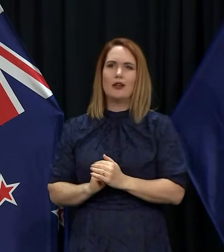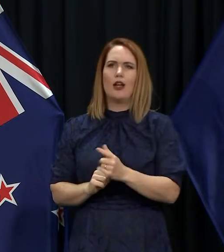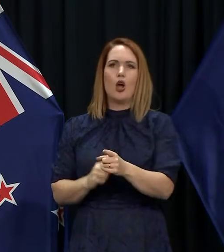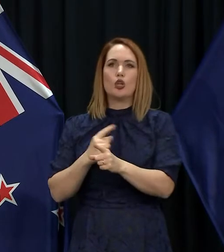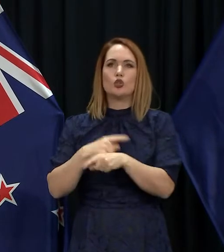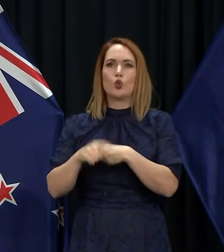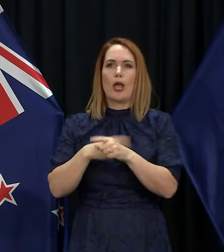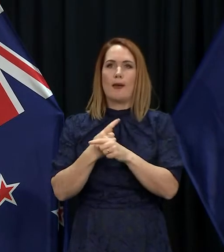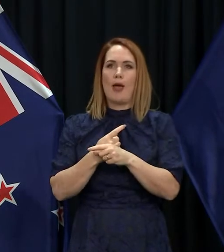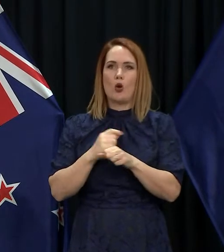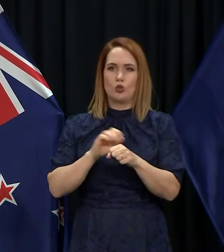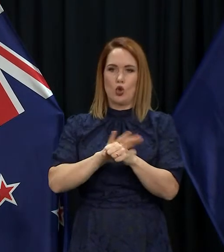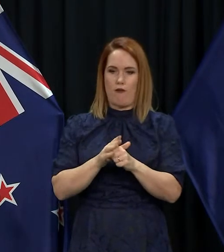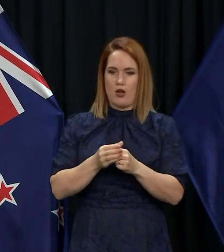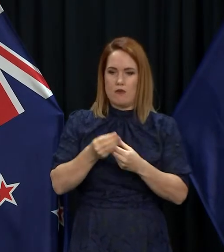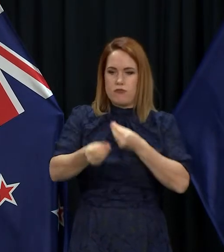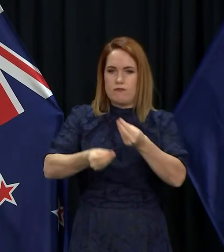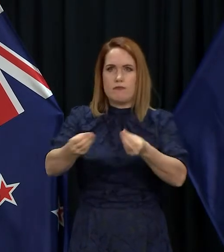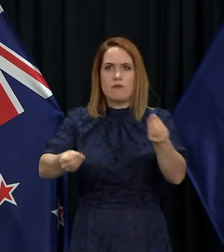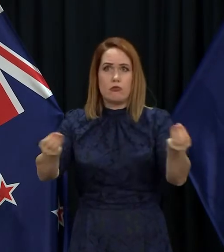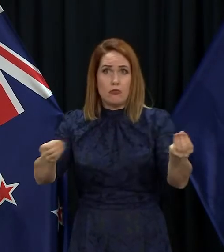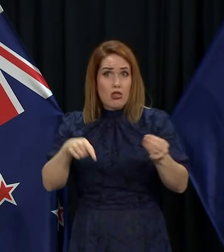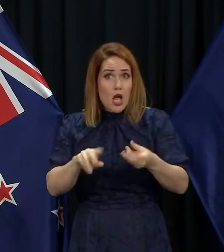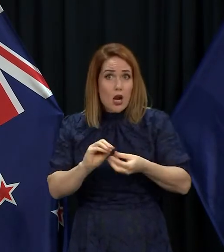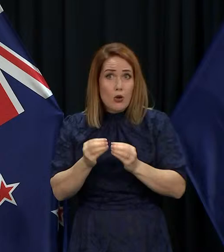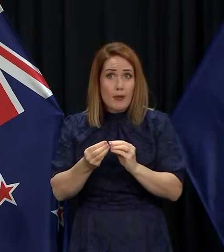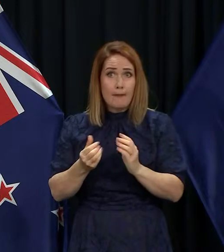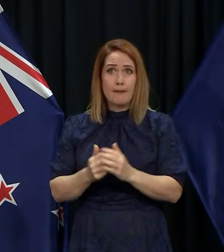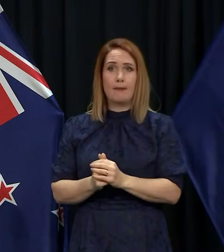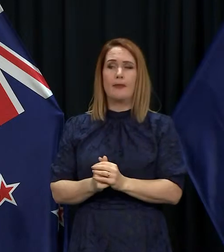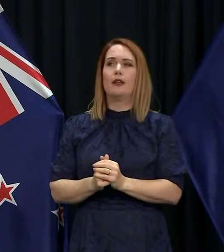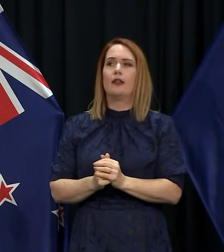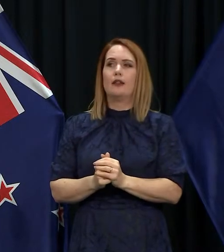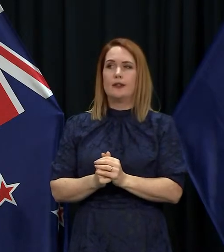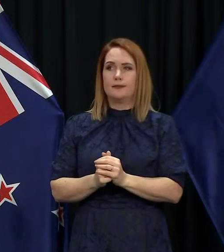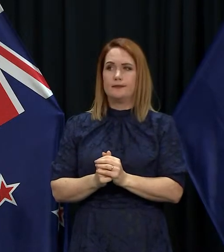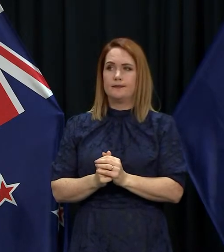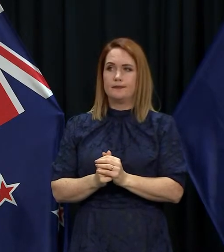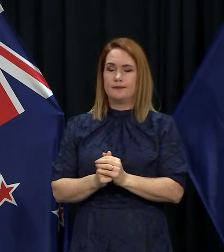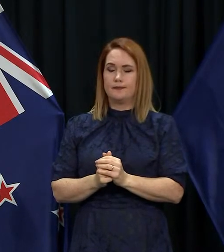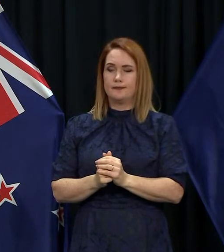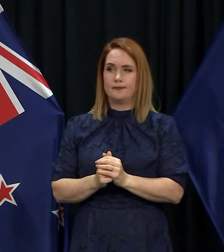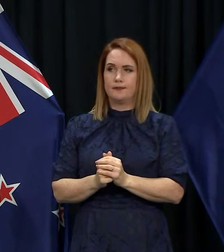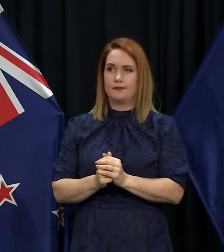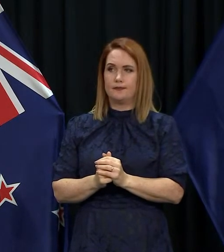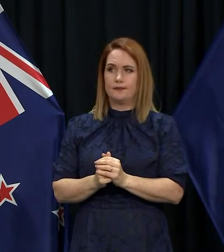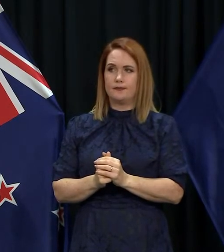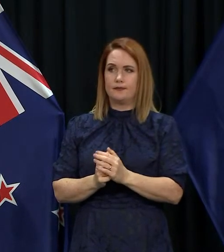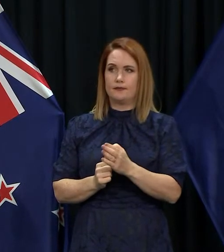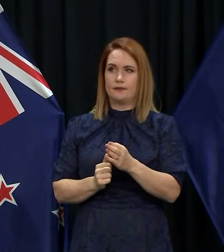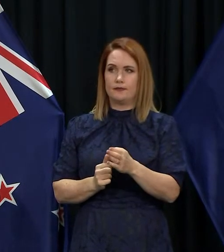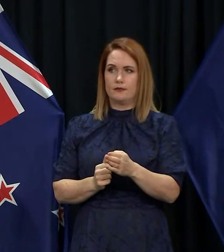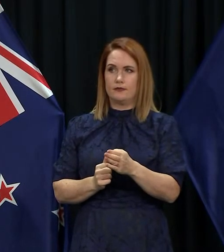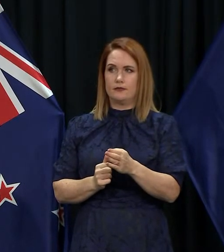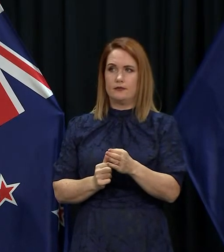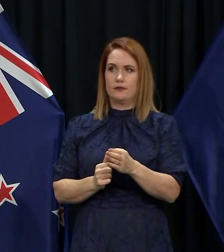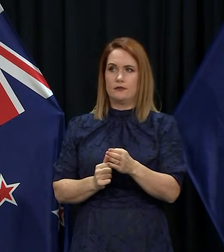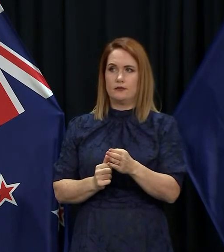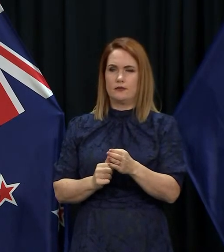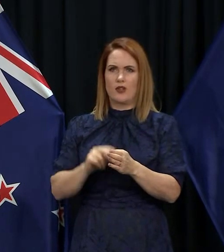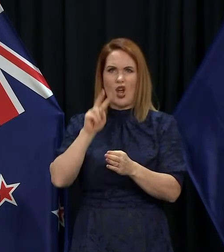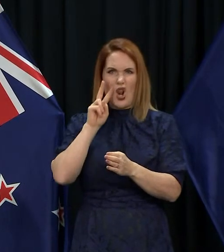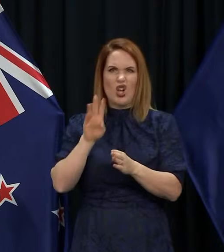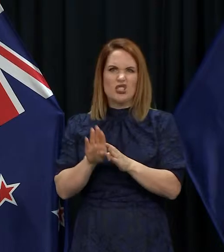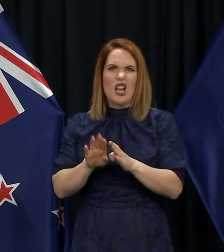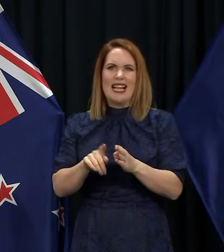transmission within schools? Yeah. And why, given that they do seem to be one place where it can be spread and then